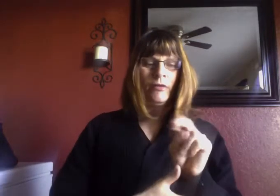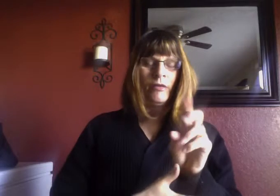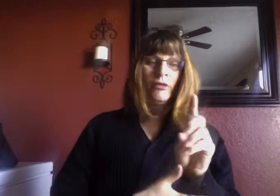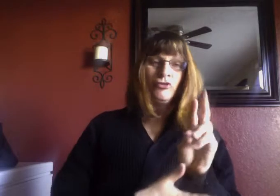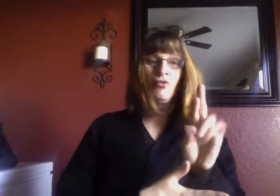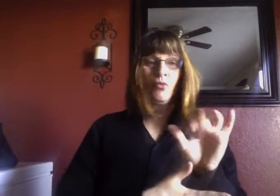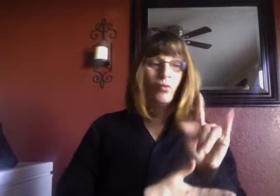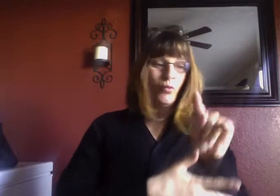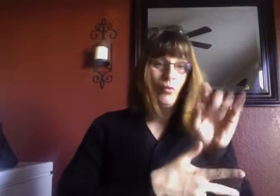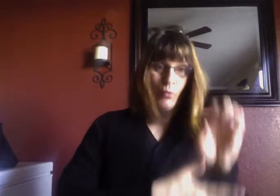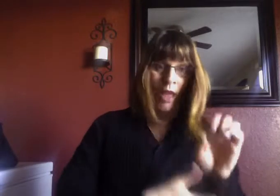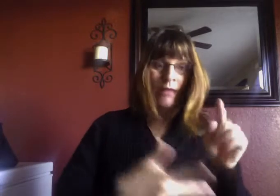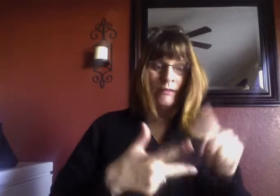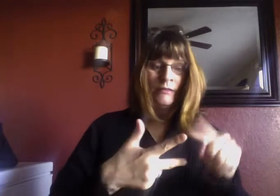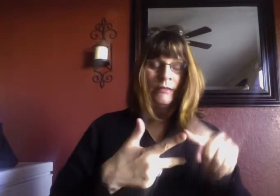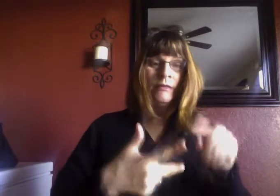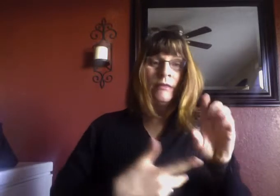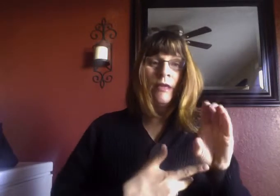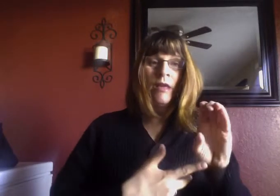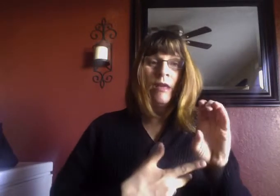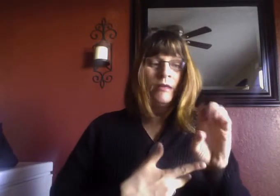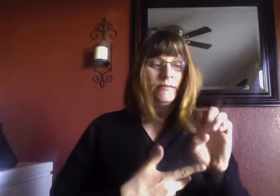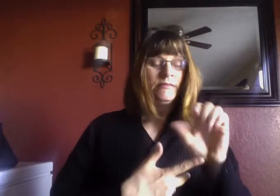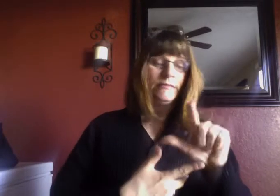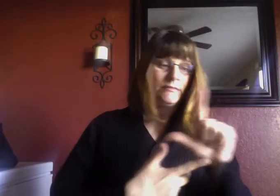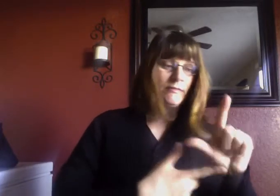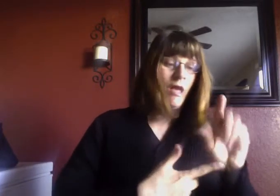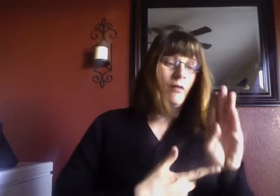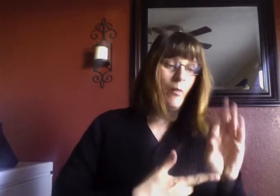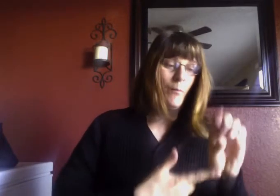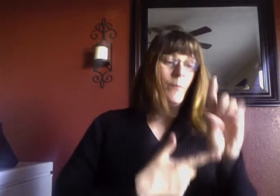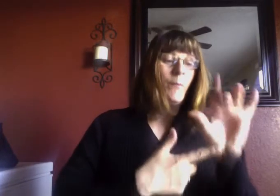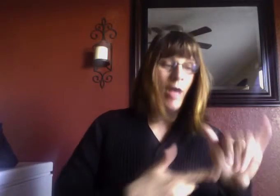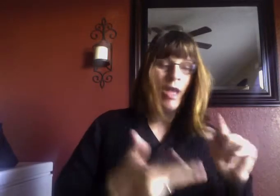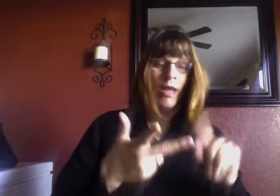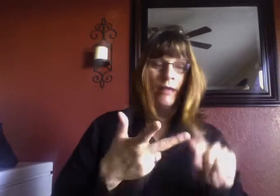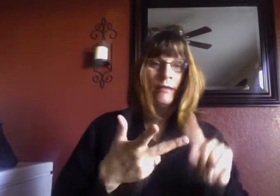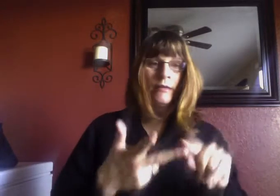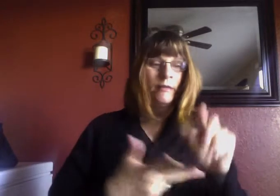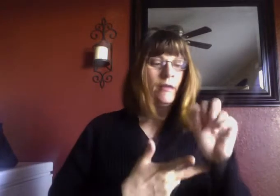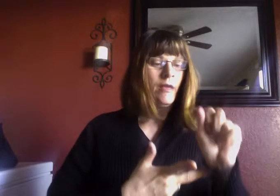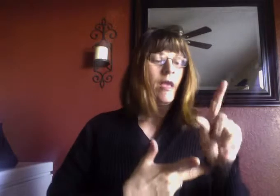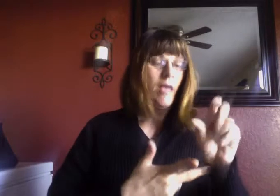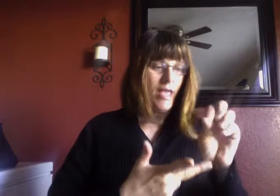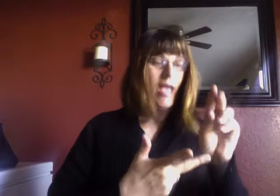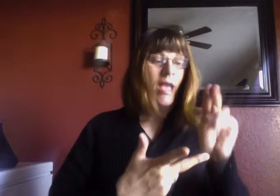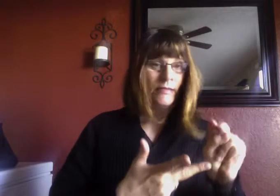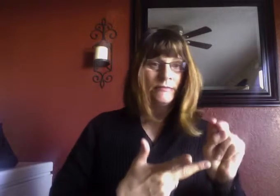Those are the three main parts of a neuron. I am not going to say every neuron has all three